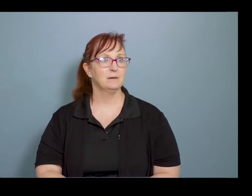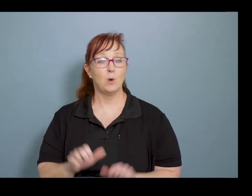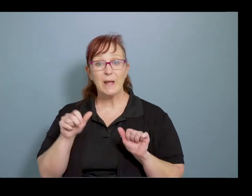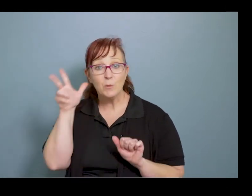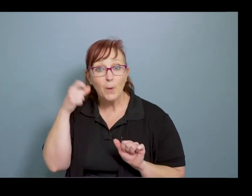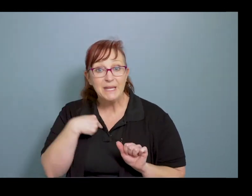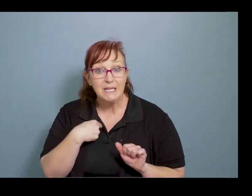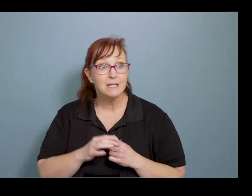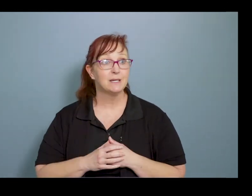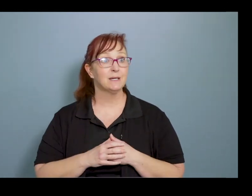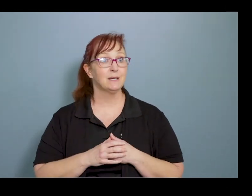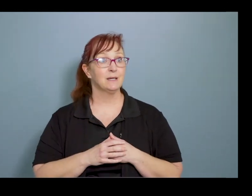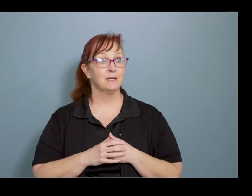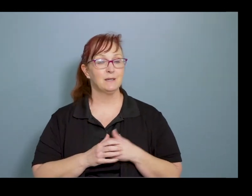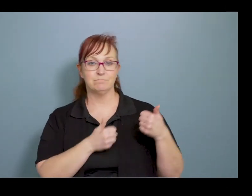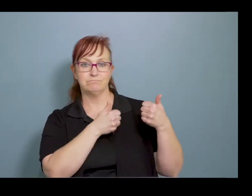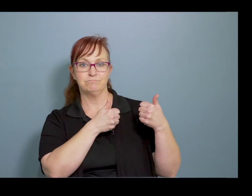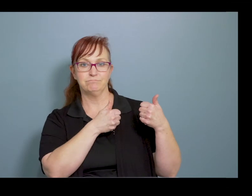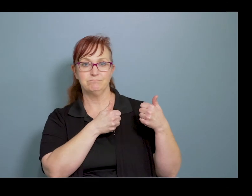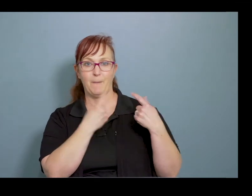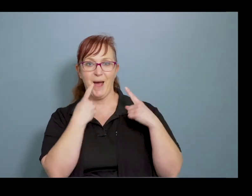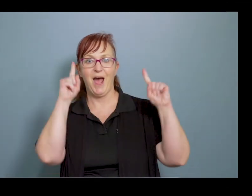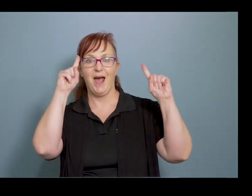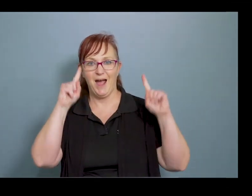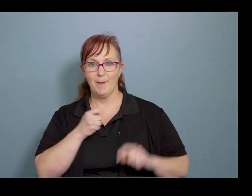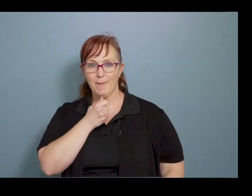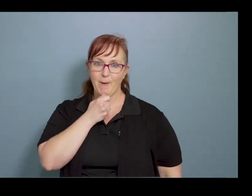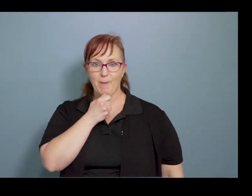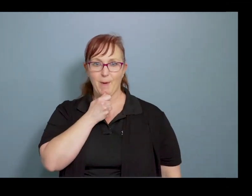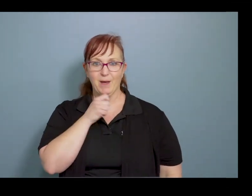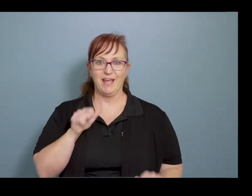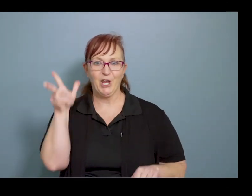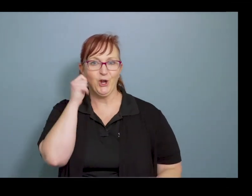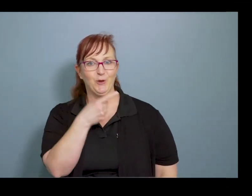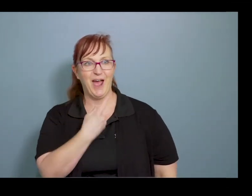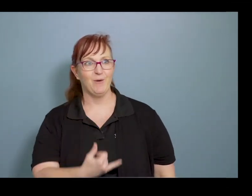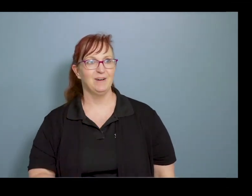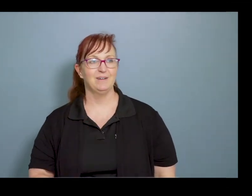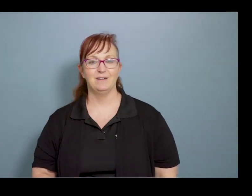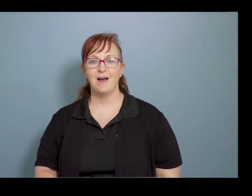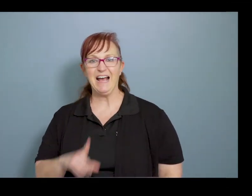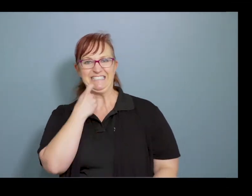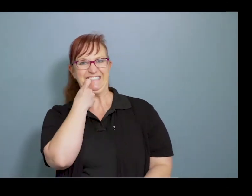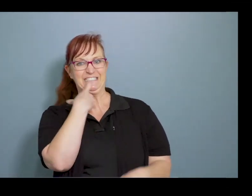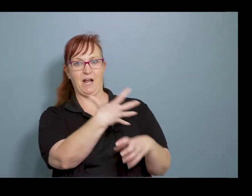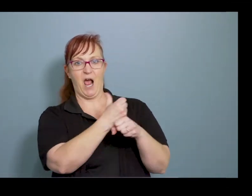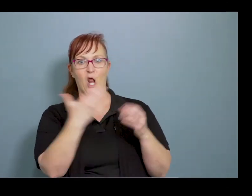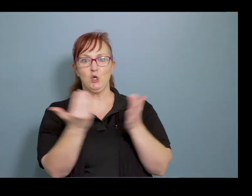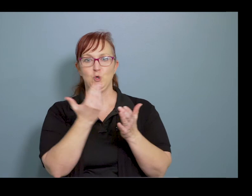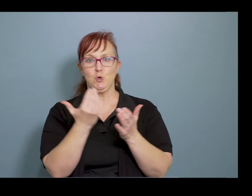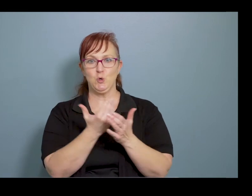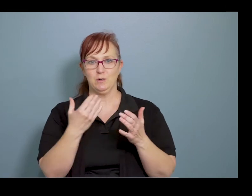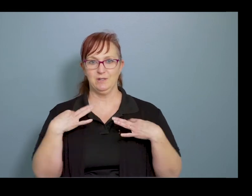Can y'all hear me? Carl, you're We got you there, muted. Carl. Thank you. Yeah, I'm There not you wearing go. my muted t-shirt today, so I can't just show you